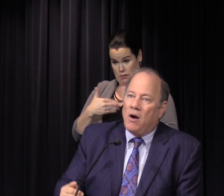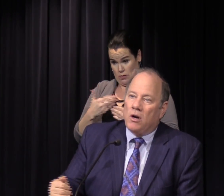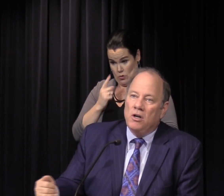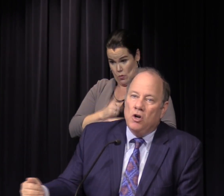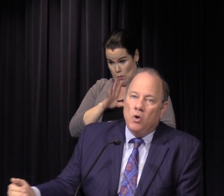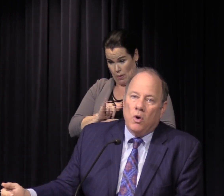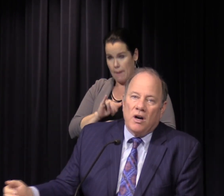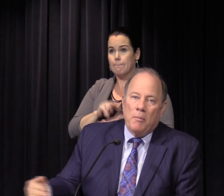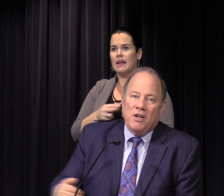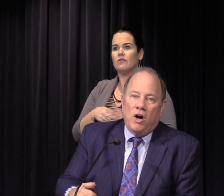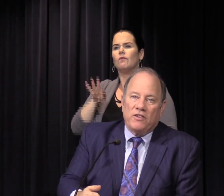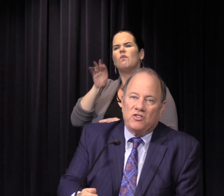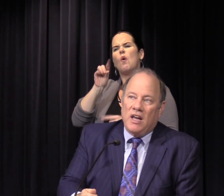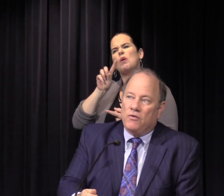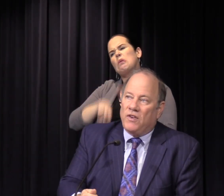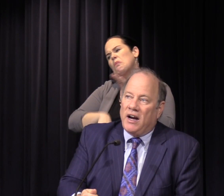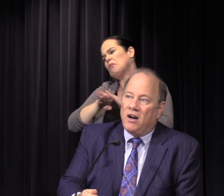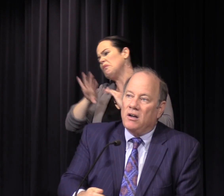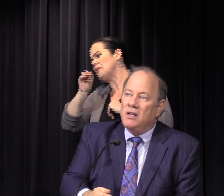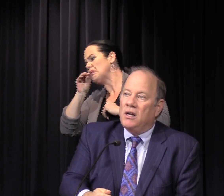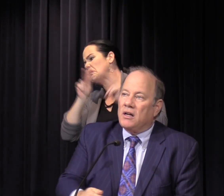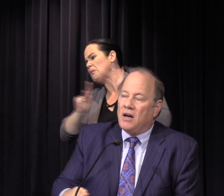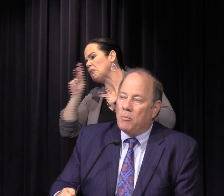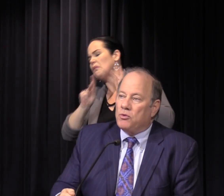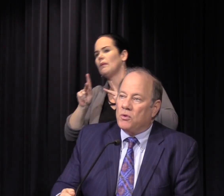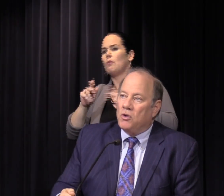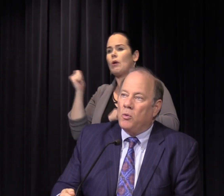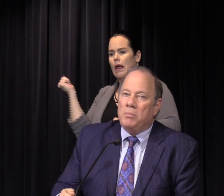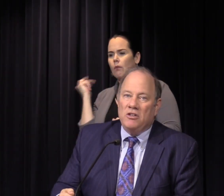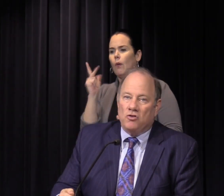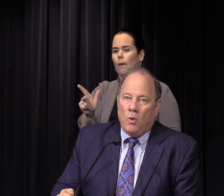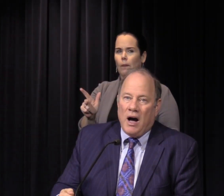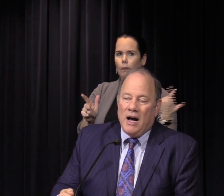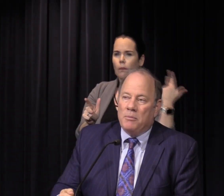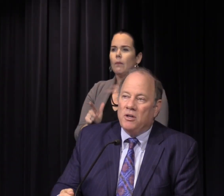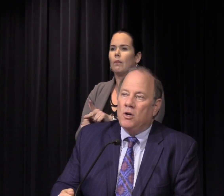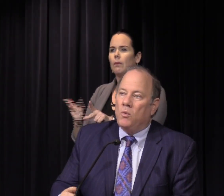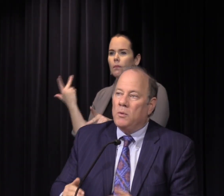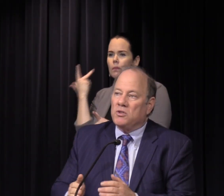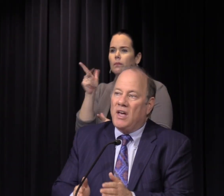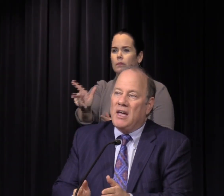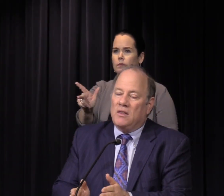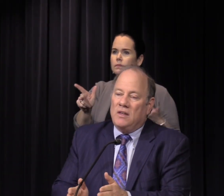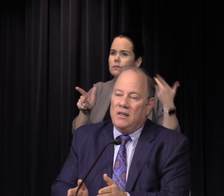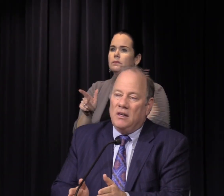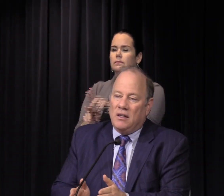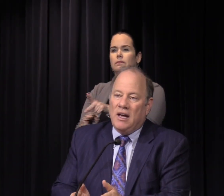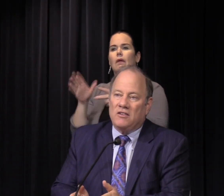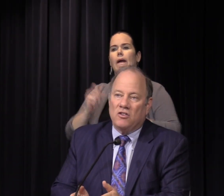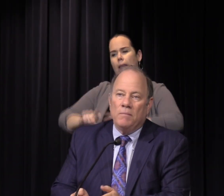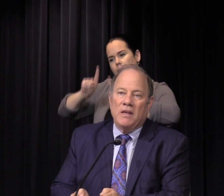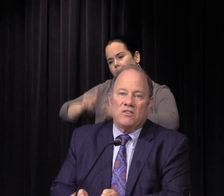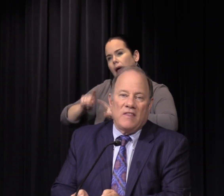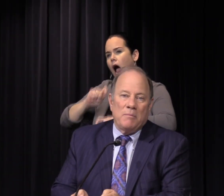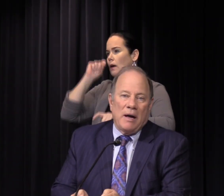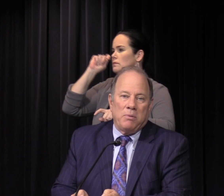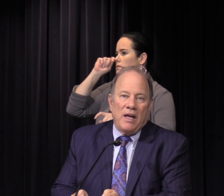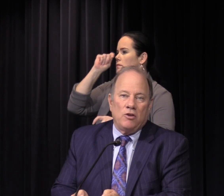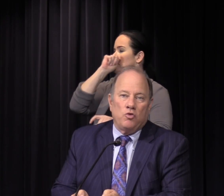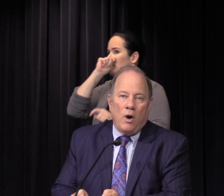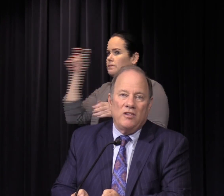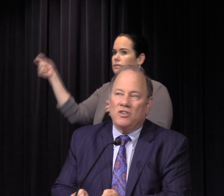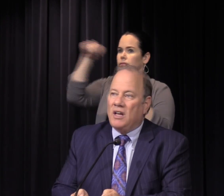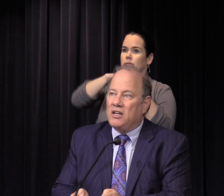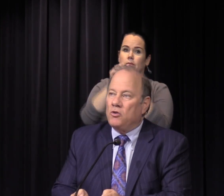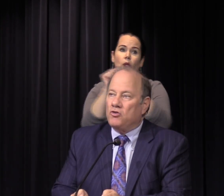people an hour who will come in off a state fair, come through, be swabbed. We will take the kits, send them by